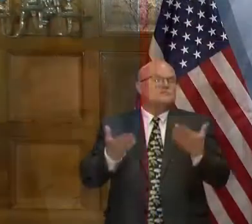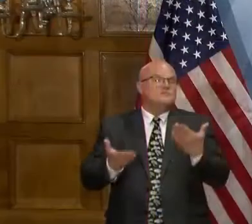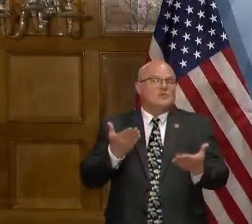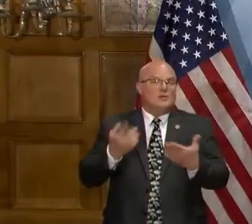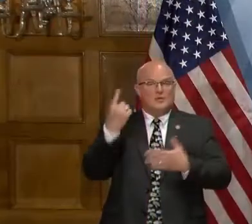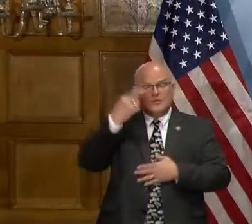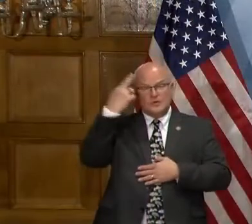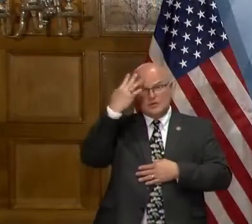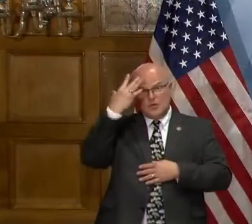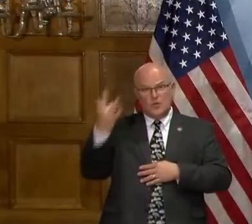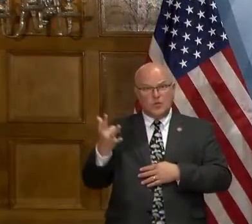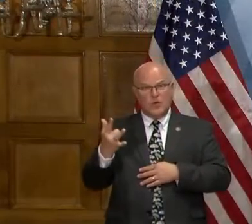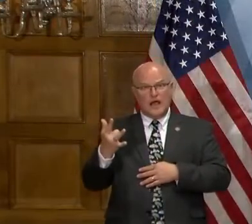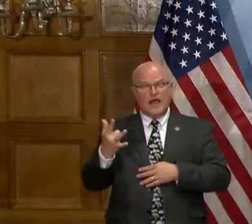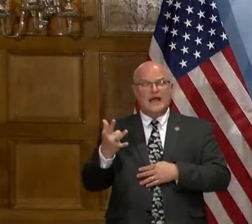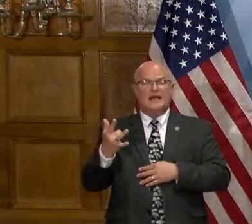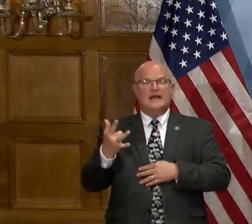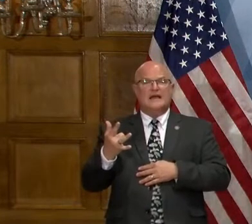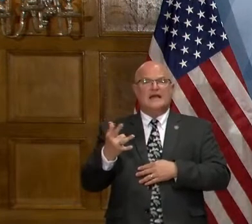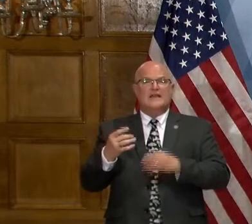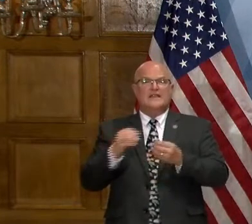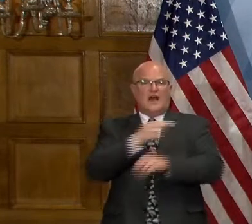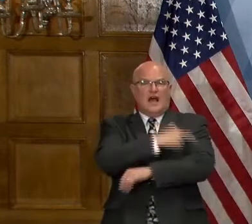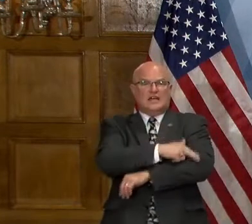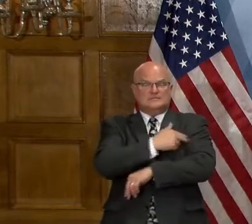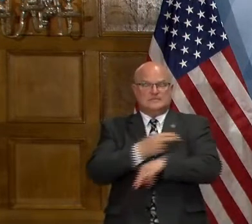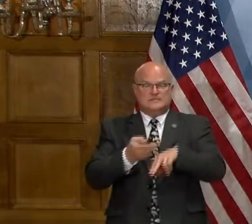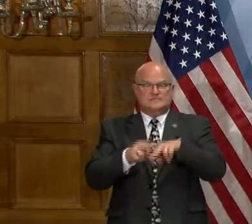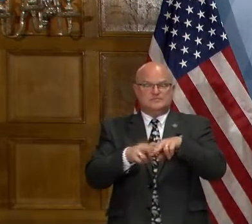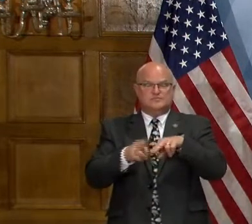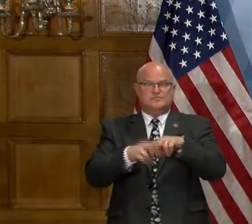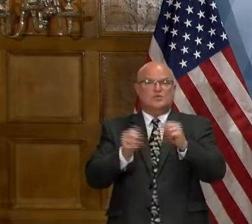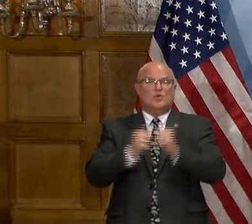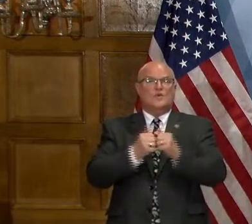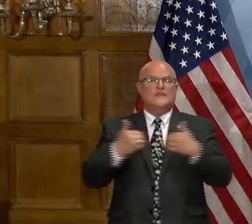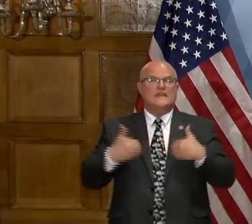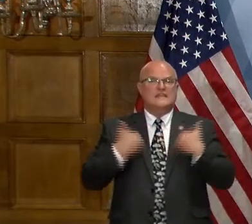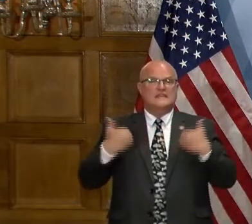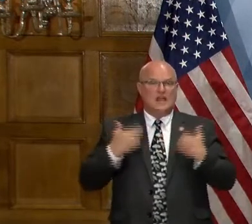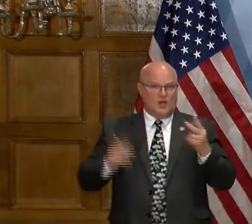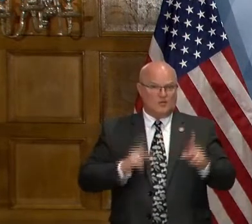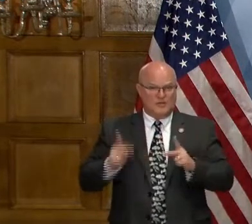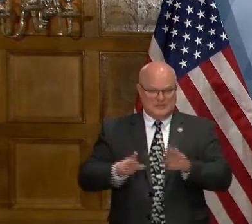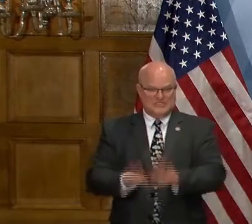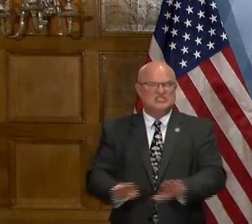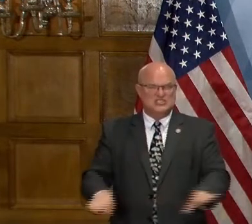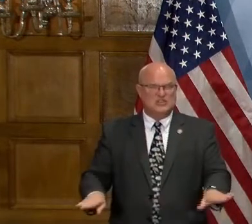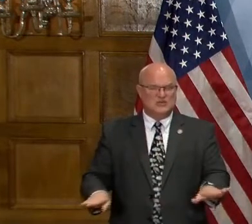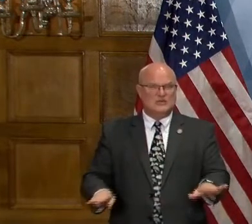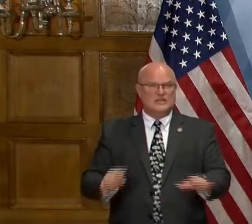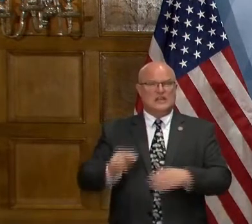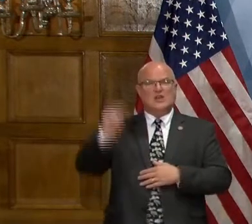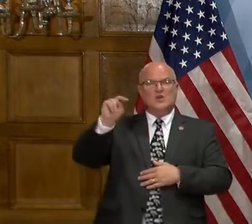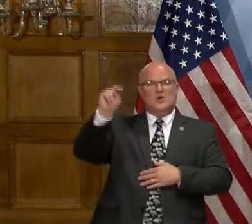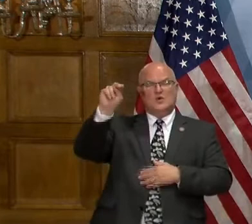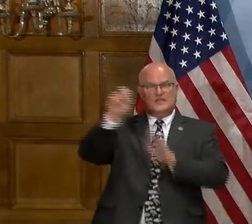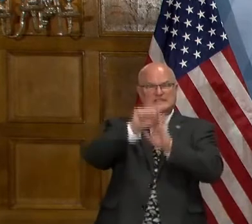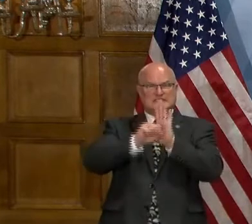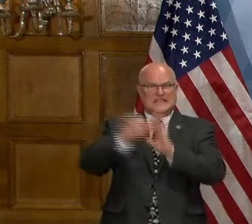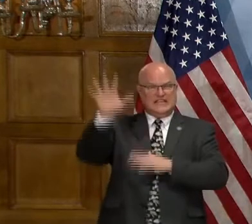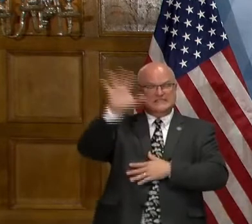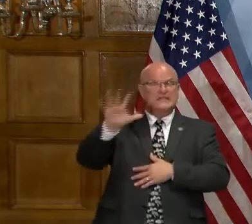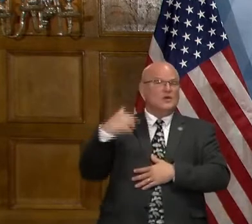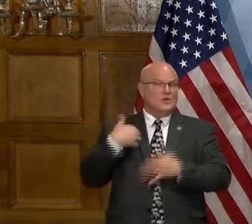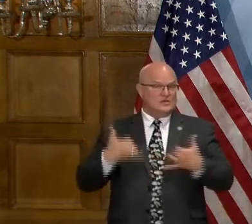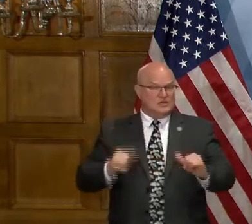one of the reasons that why they're driving the number of hospitalizations in young individuals, children in particular, in the northern states. Now, we